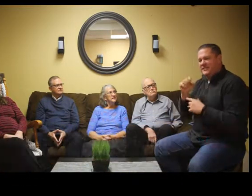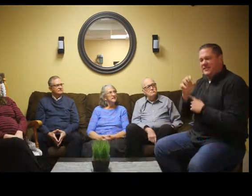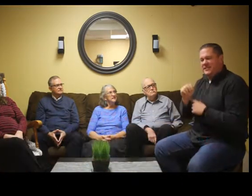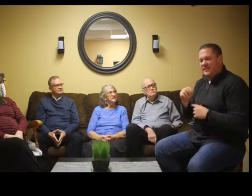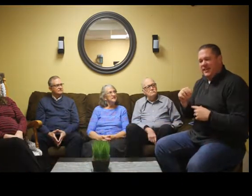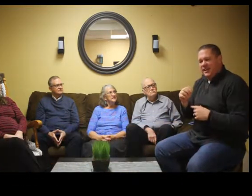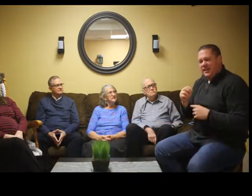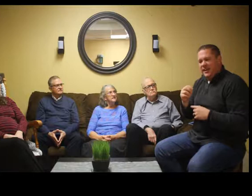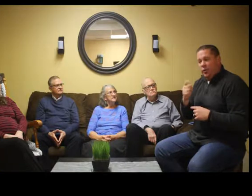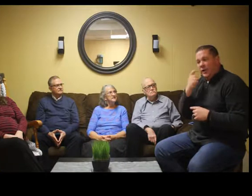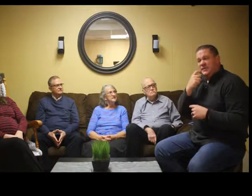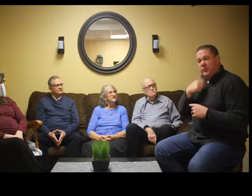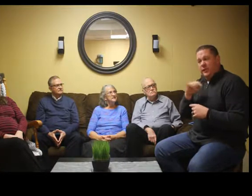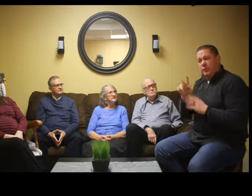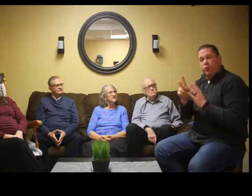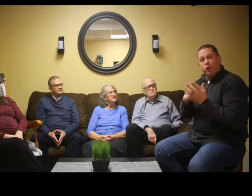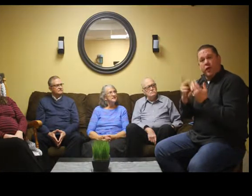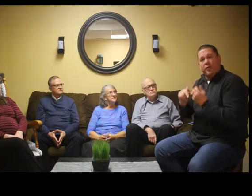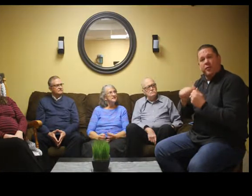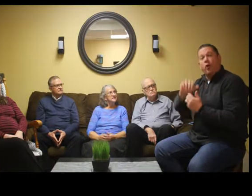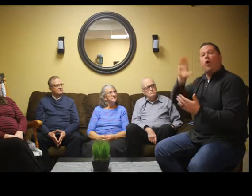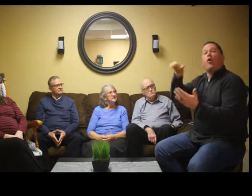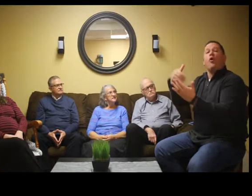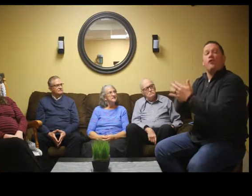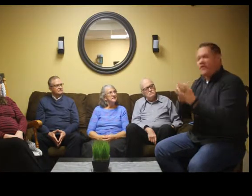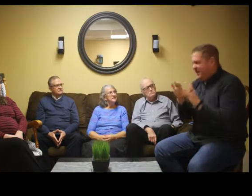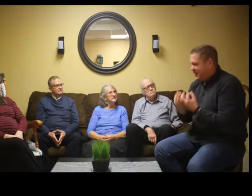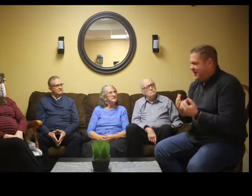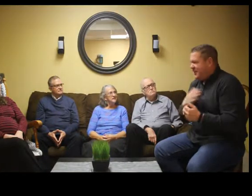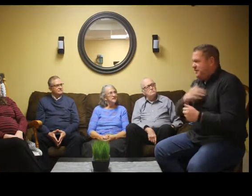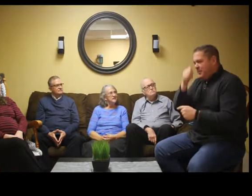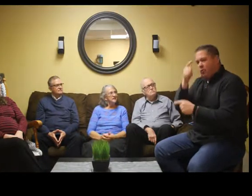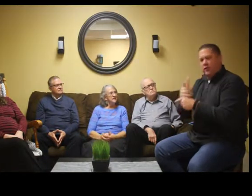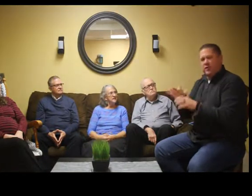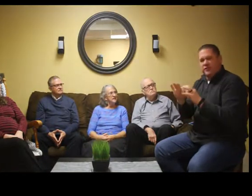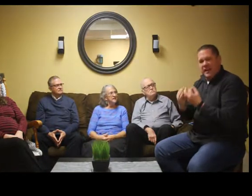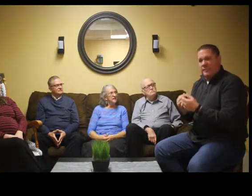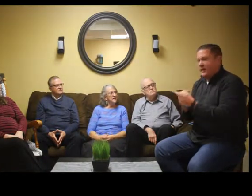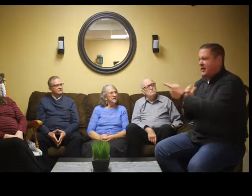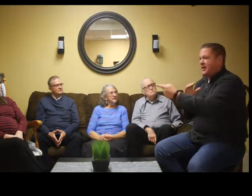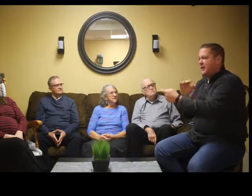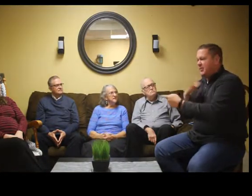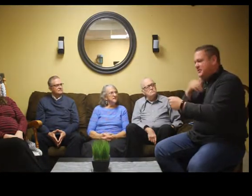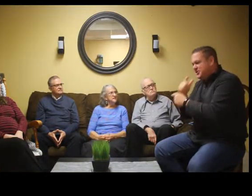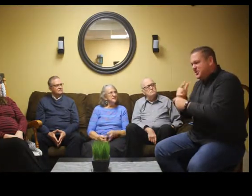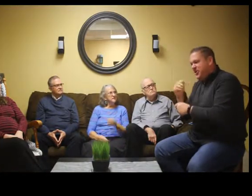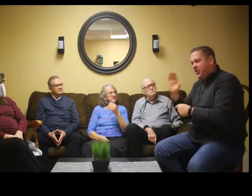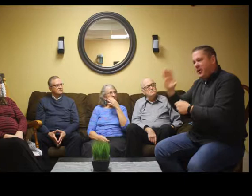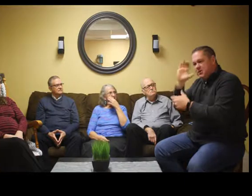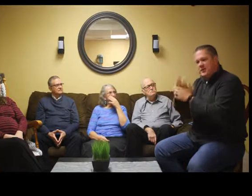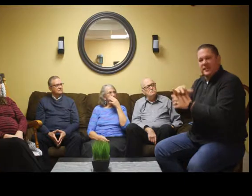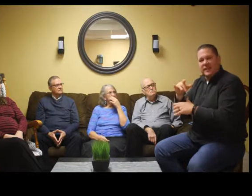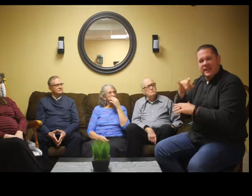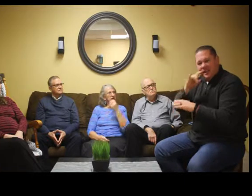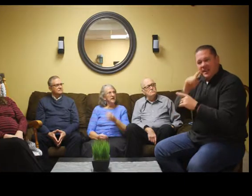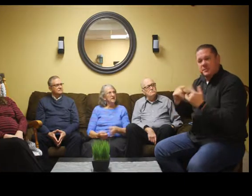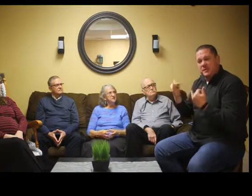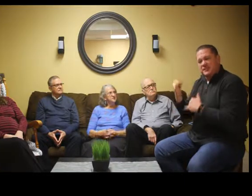season. Recently we did a program with the whole family, my brother and his family, and my sister and her husband and the kids, but this